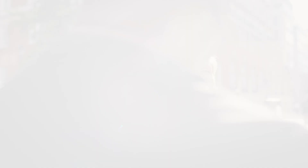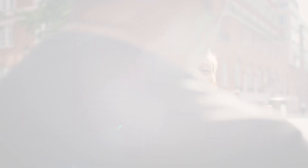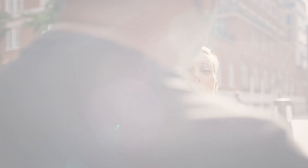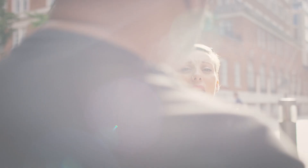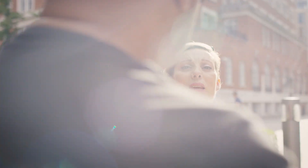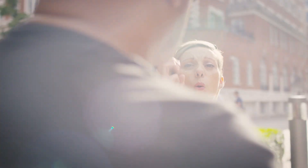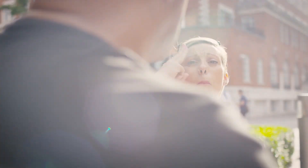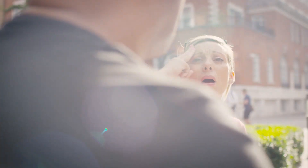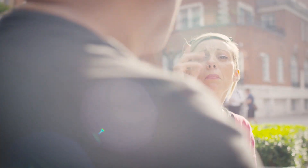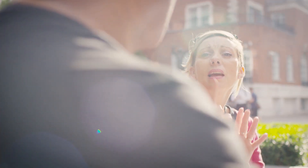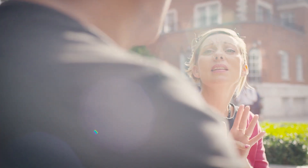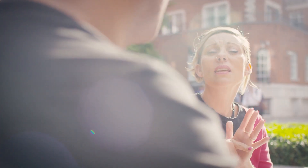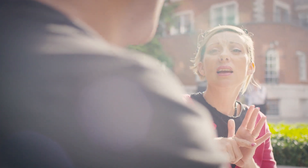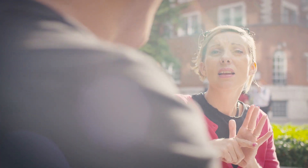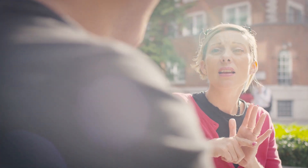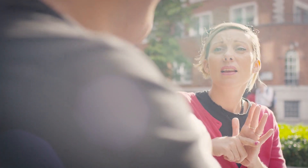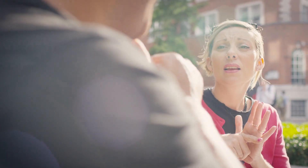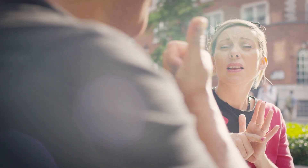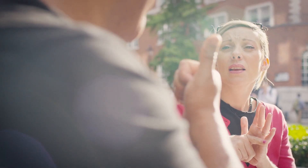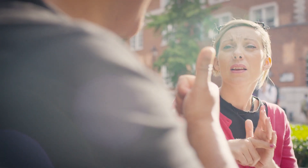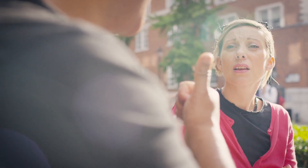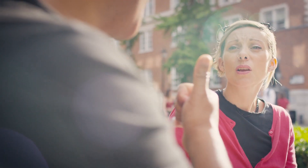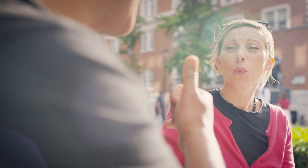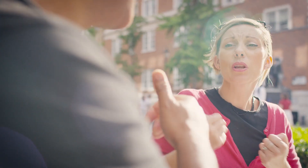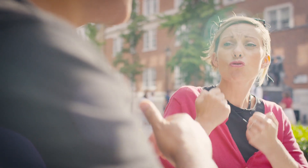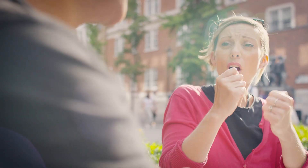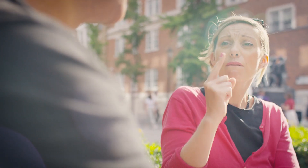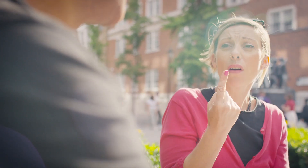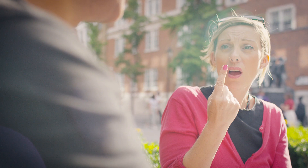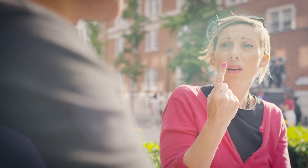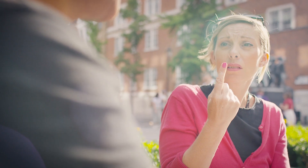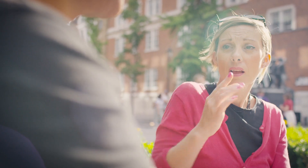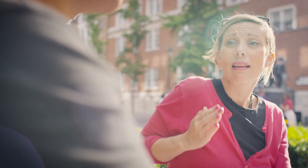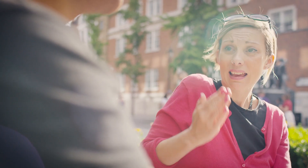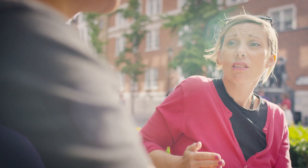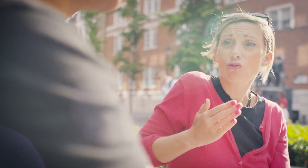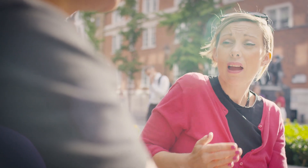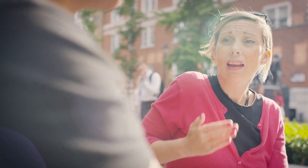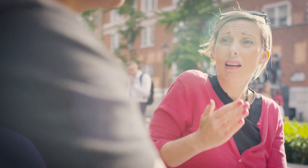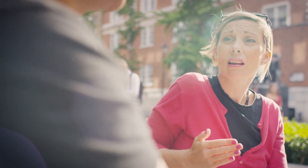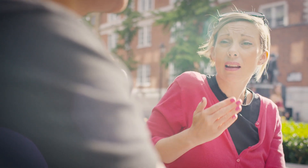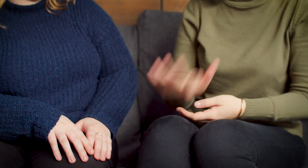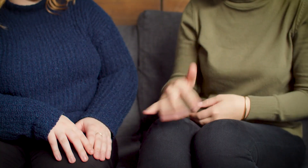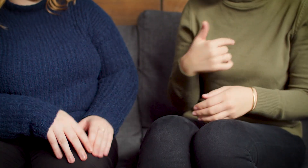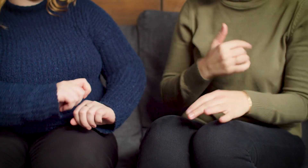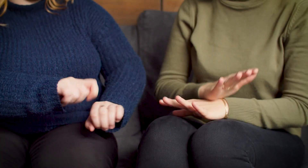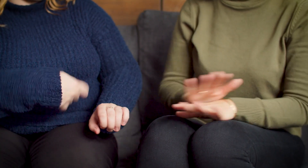One of the reasons we think sign language grammars look the way they do is because of iconicity. And that's the fact that